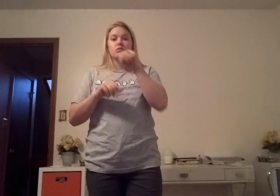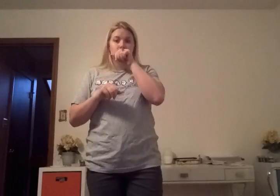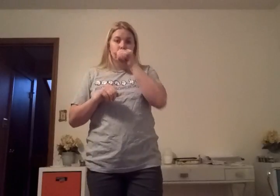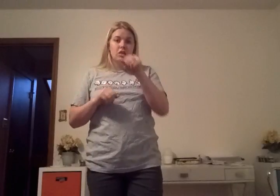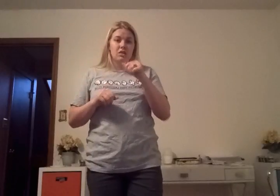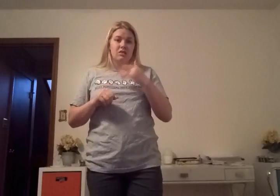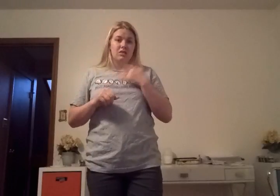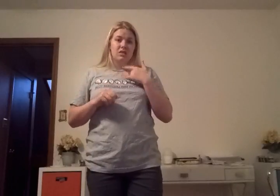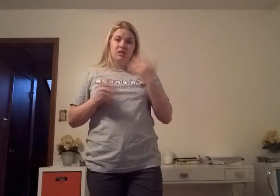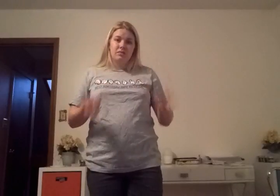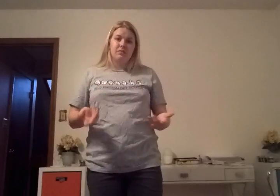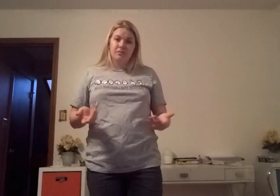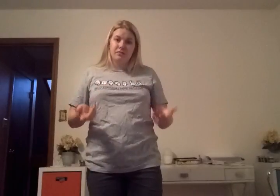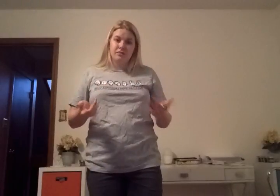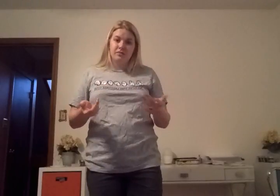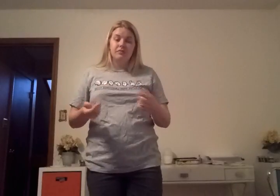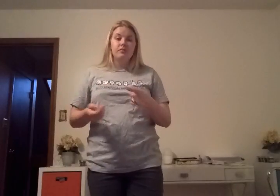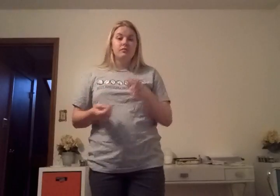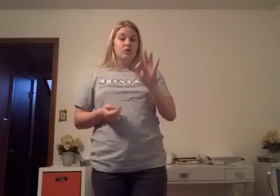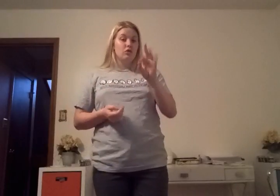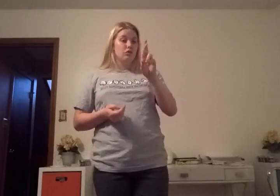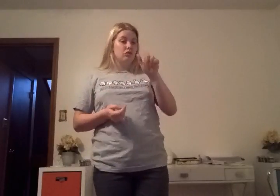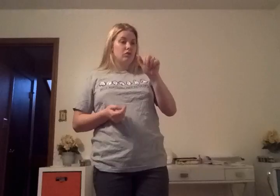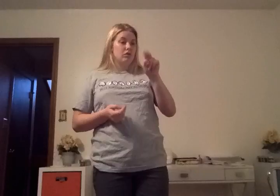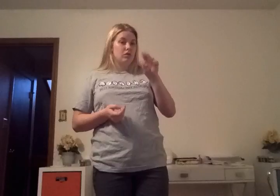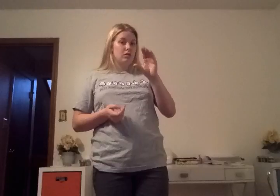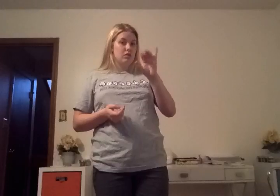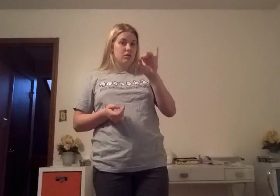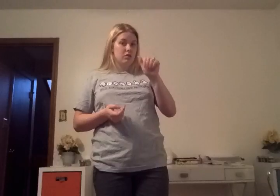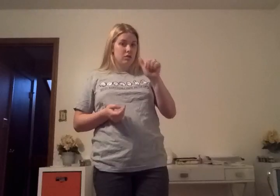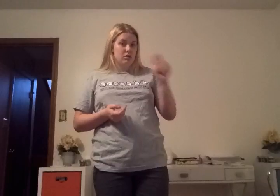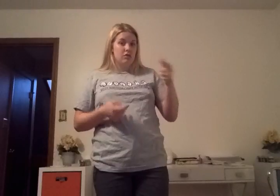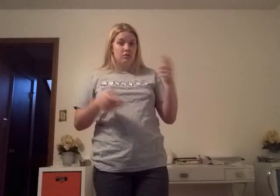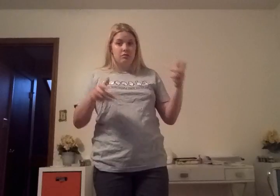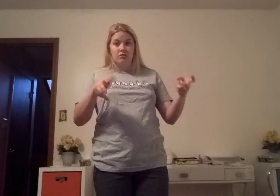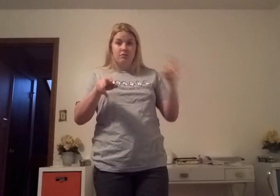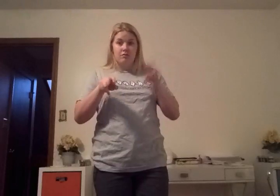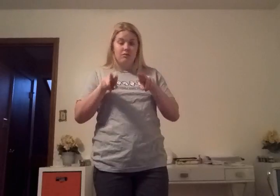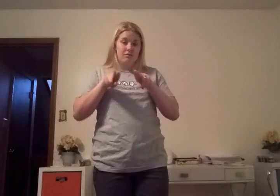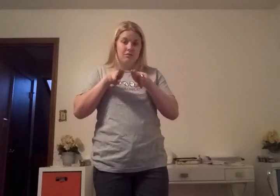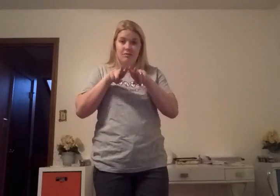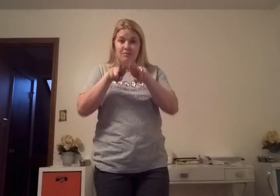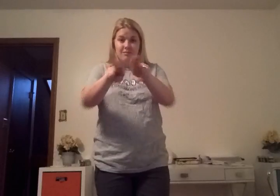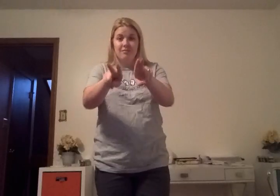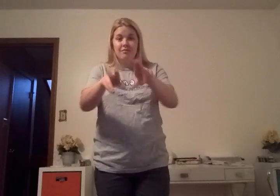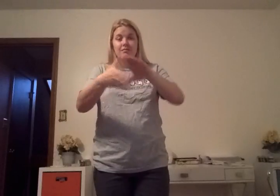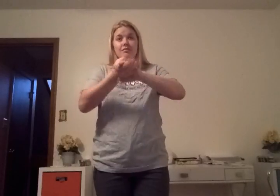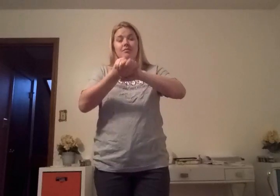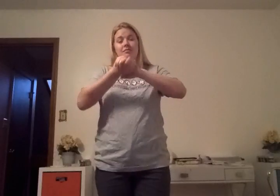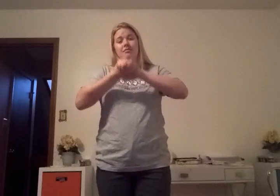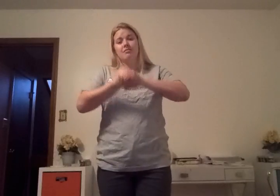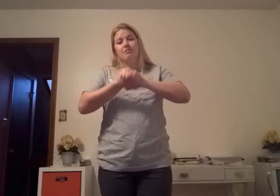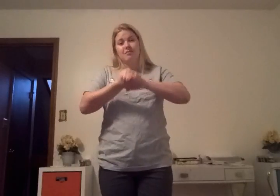she was wheeled in, Francia asked to see her friend. She came in and she, held my hand, and she's like, "Are you good?" I was like,